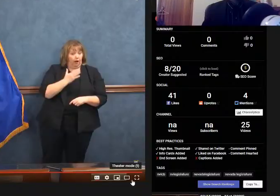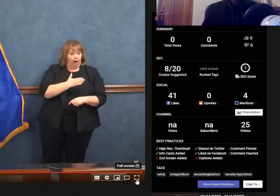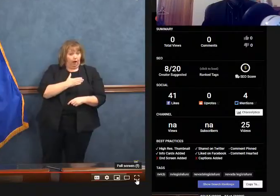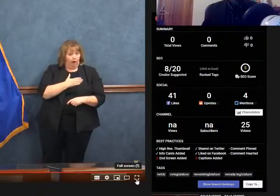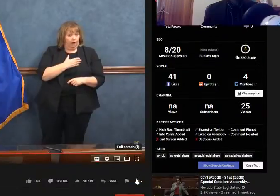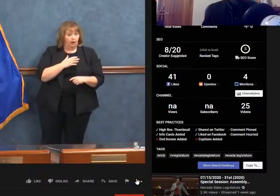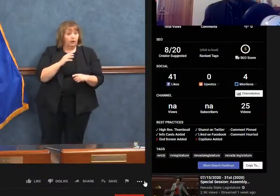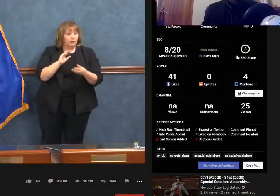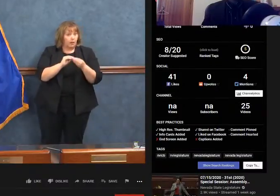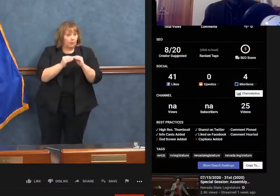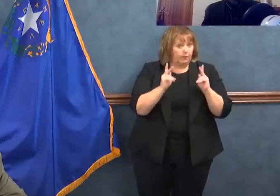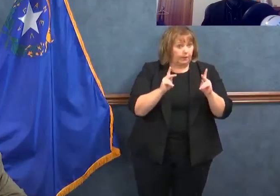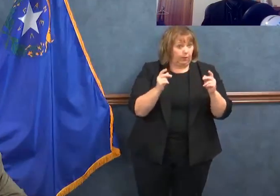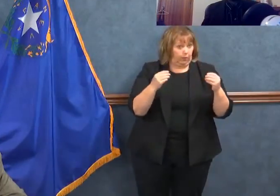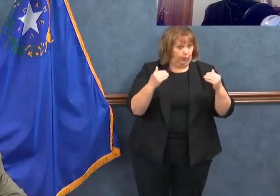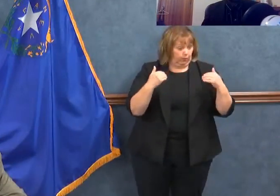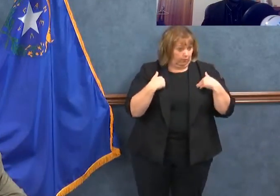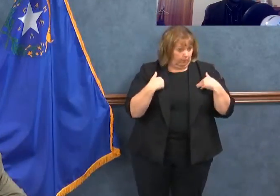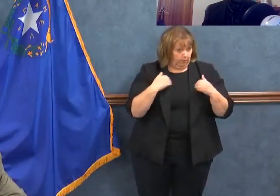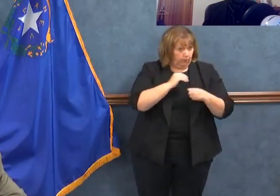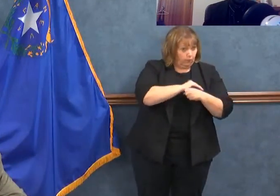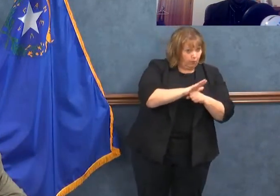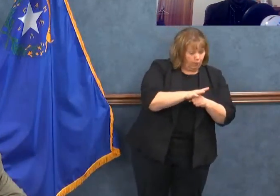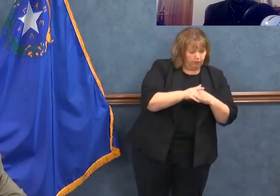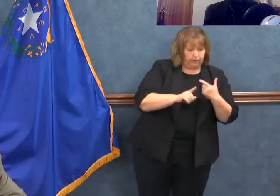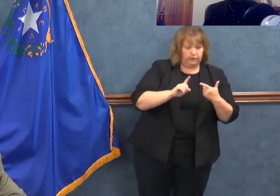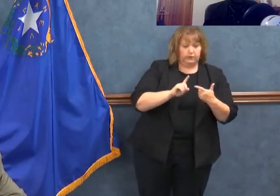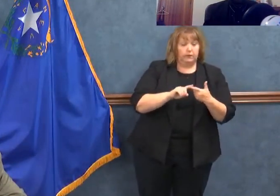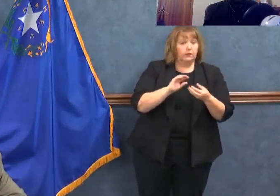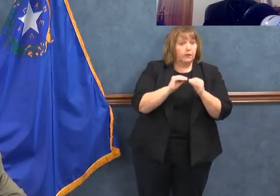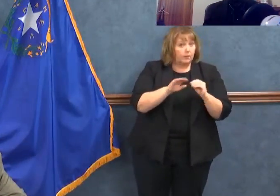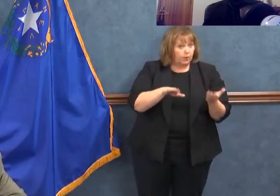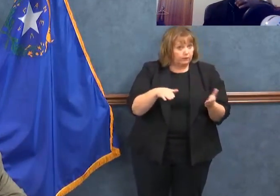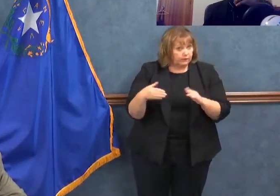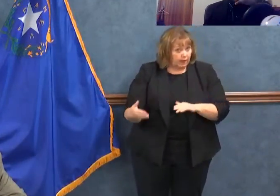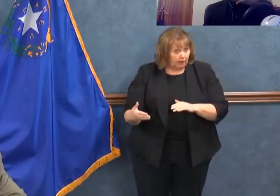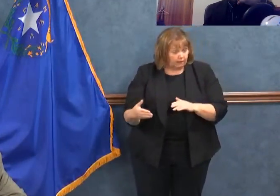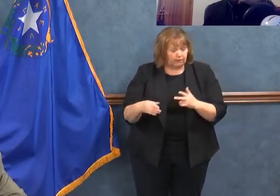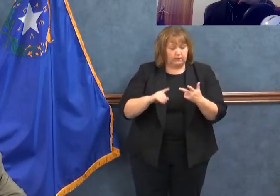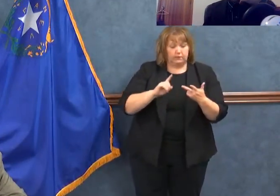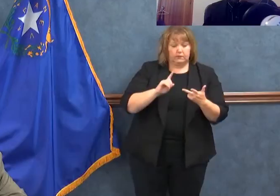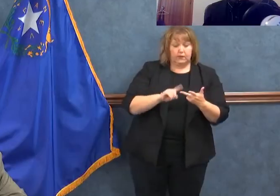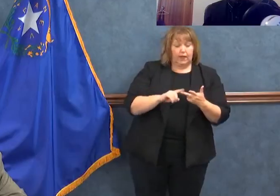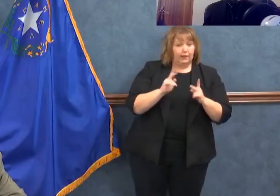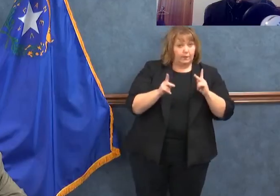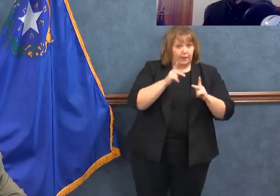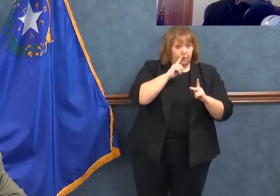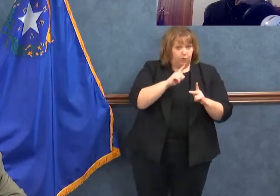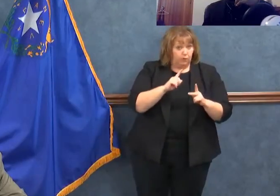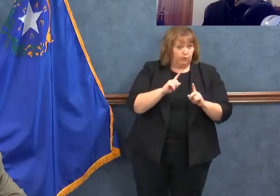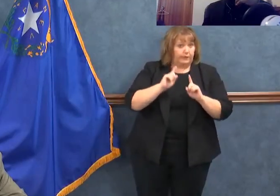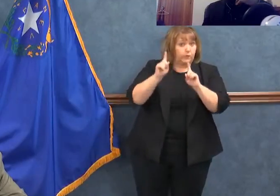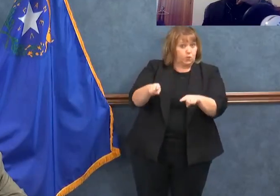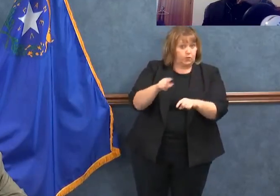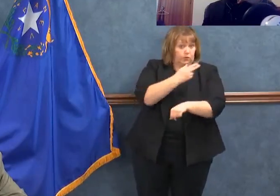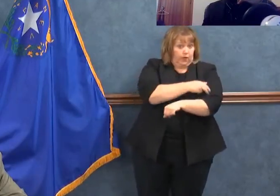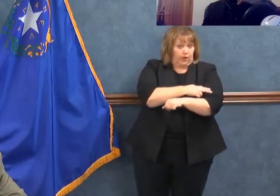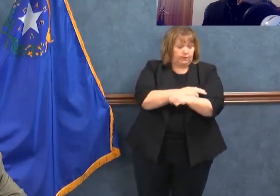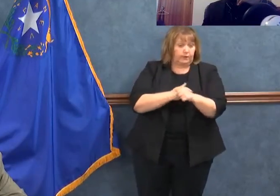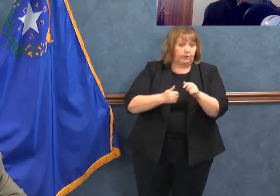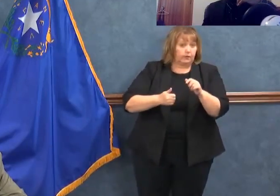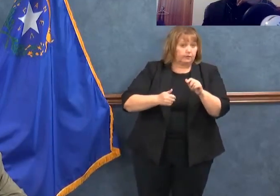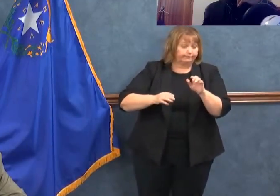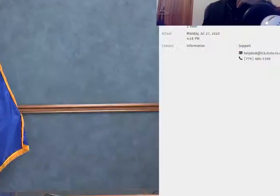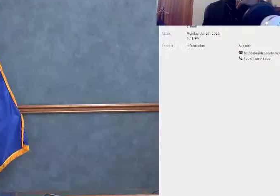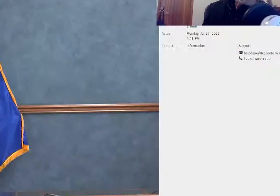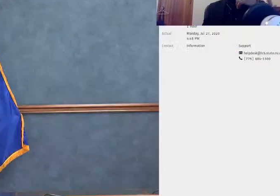fatalities have all been on the rise. All right, so that's Governor Sisolak, guys. But there are areas where we've made great progress. Nevada has